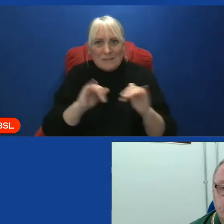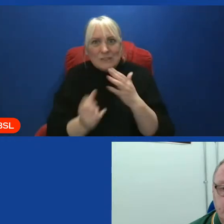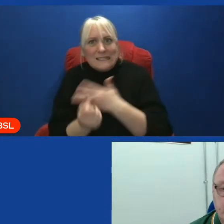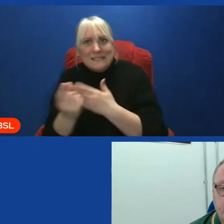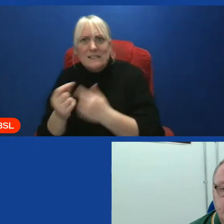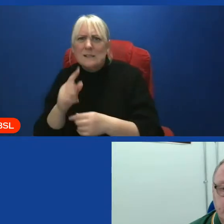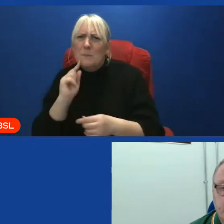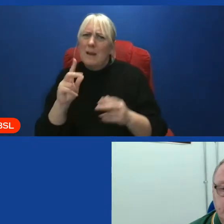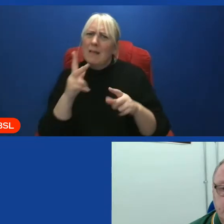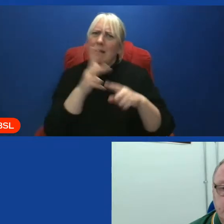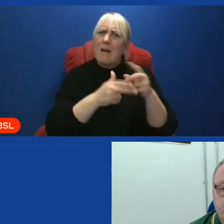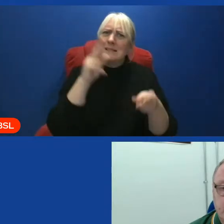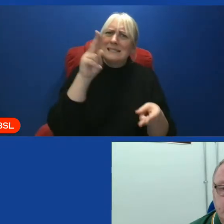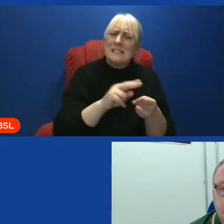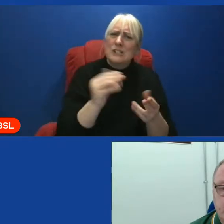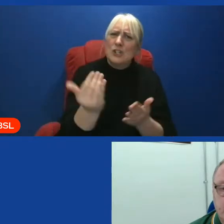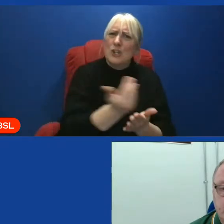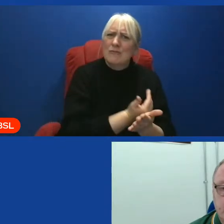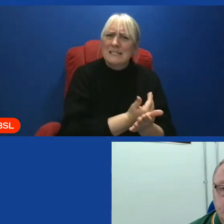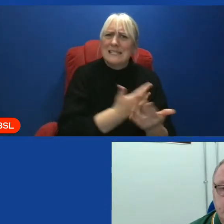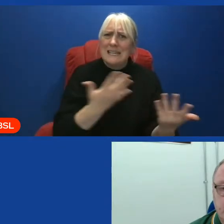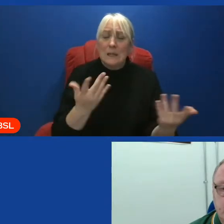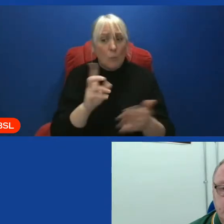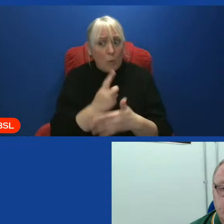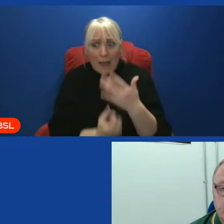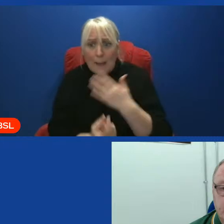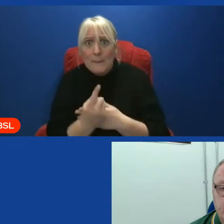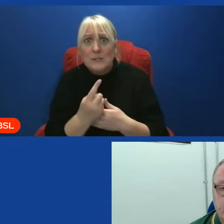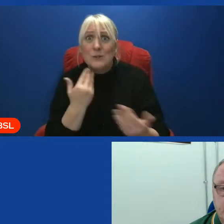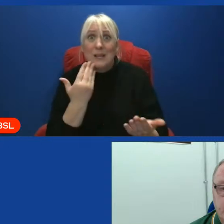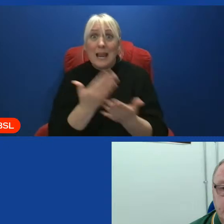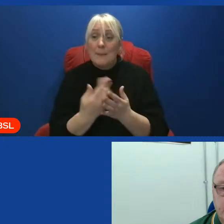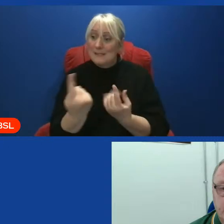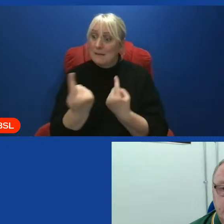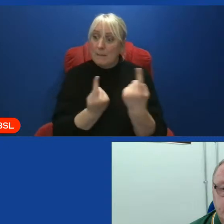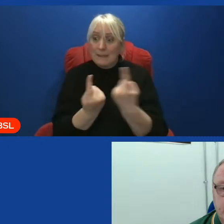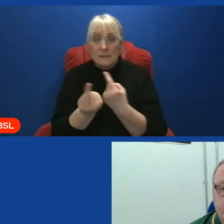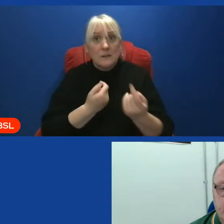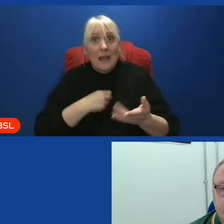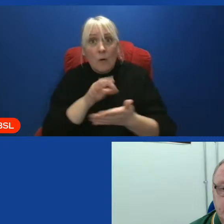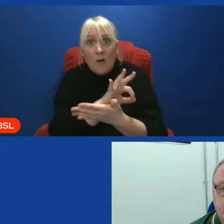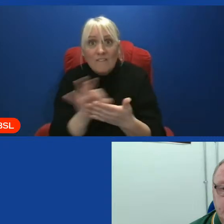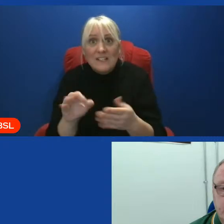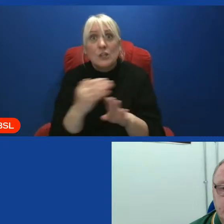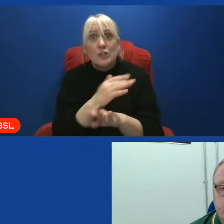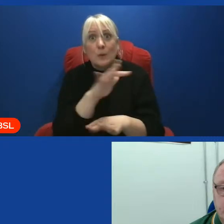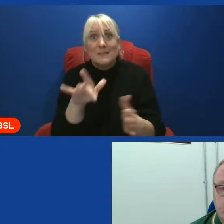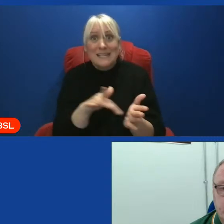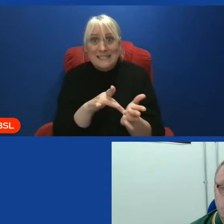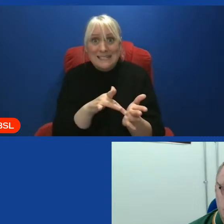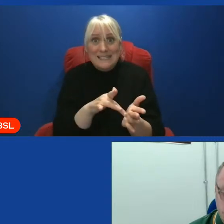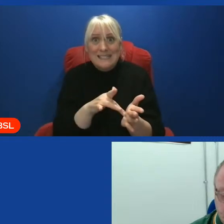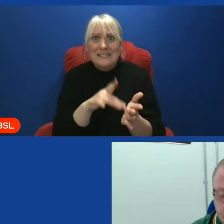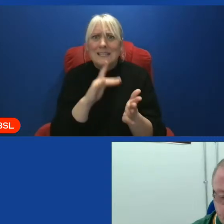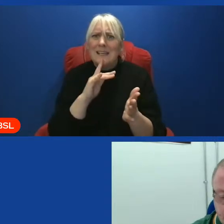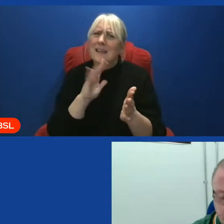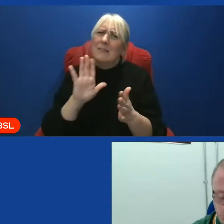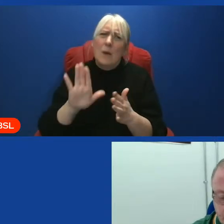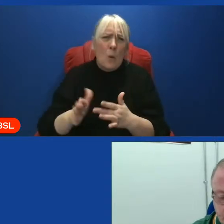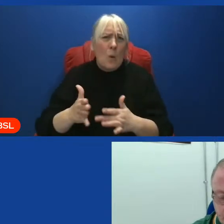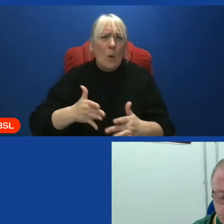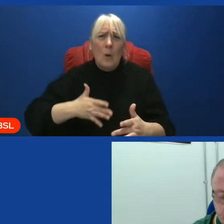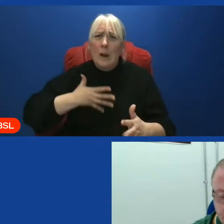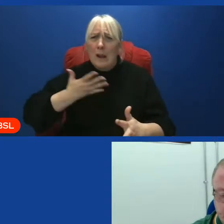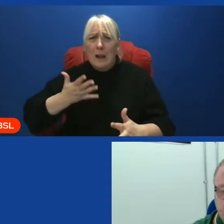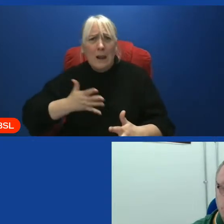happens to the claimants that are coming in, service users coming into our offices, into our job centres, in those really dire circumstances